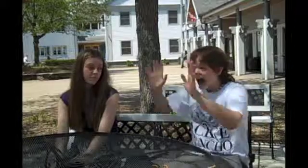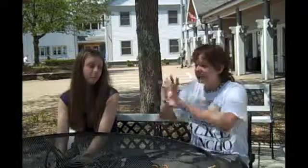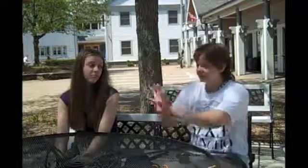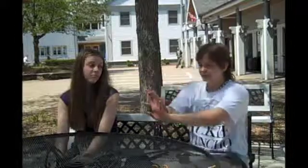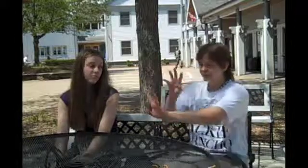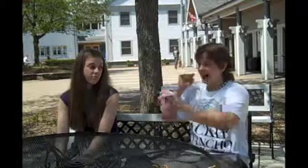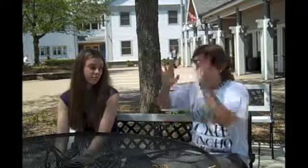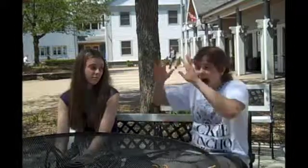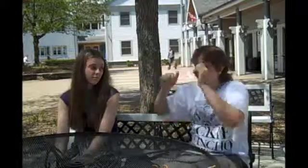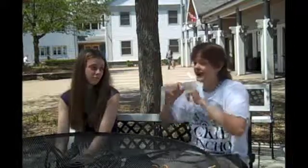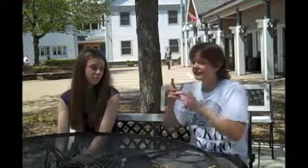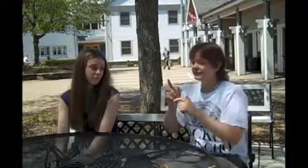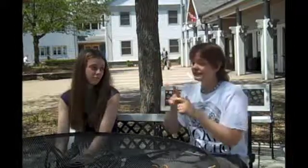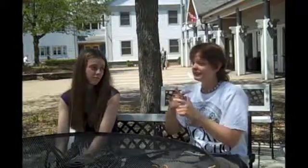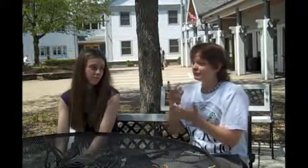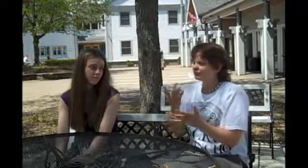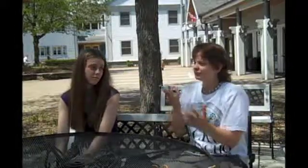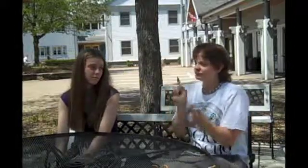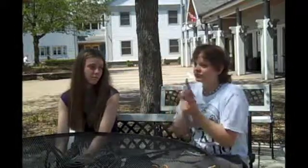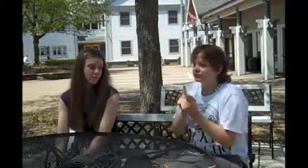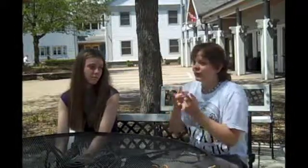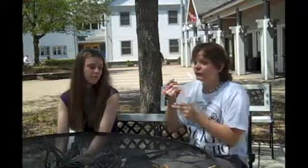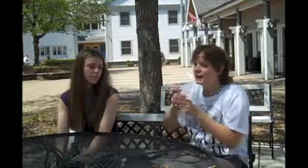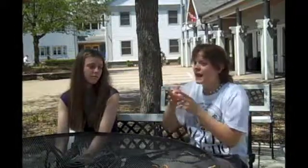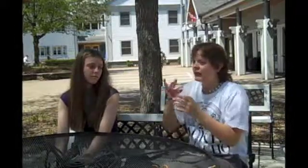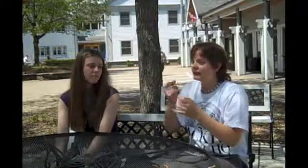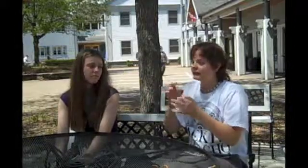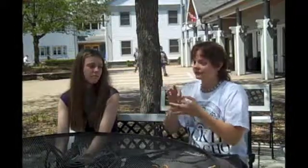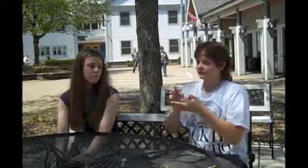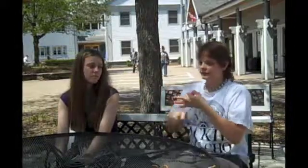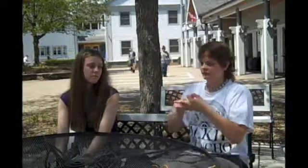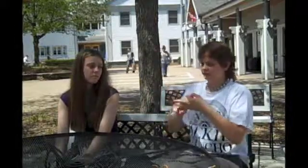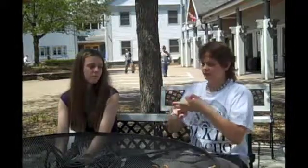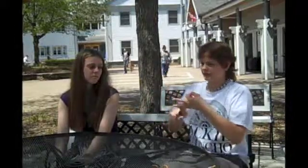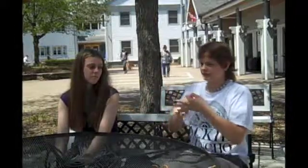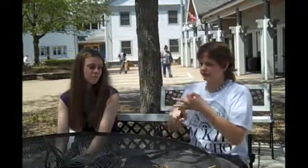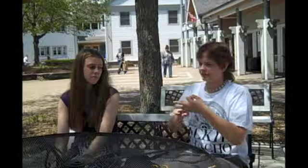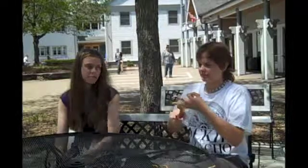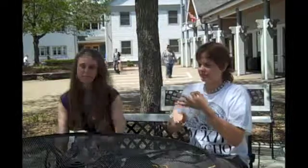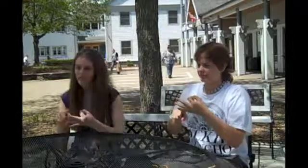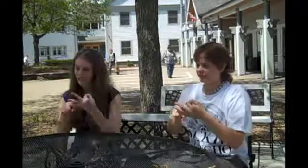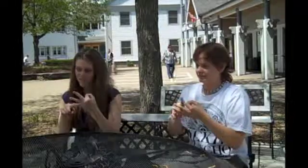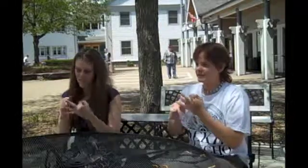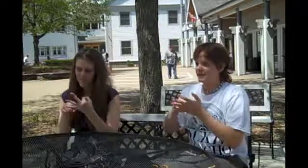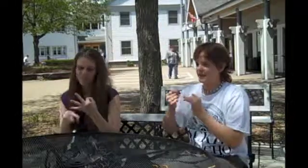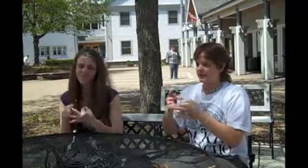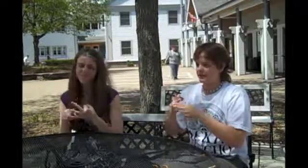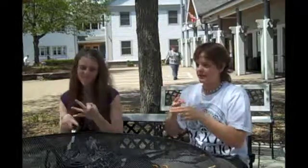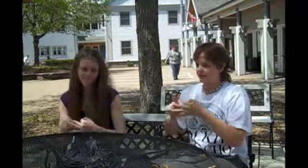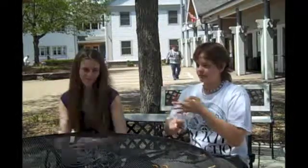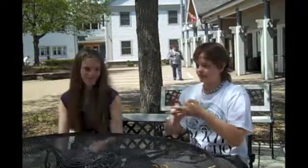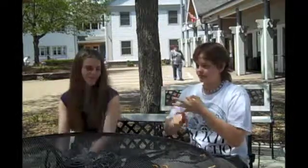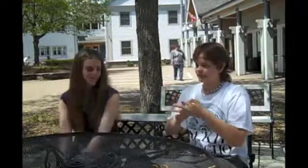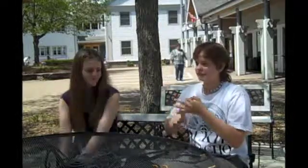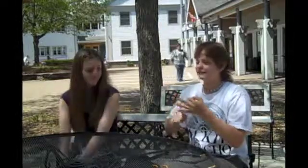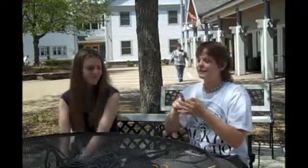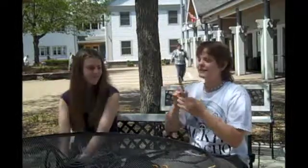visitors." But no, they were freaking out, waving their hands, standing in line, and they were saying, "What are your names? What are your names?" They just really wanted to